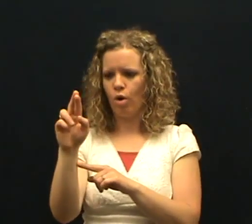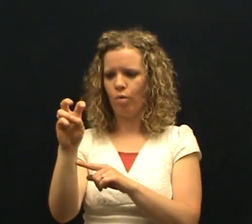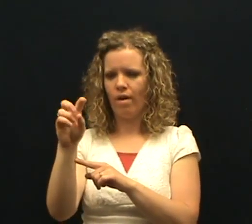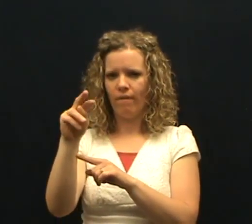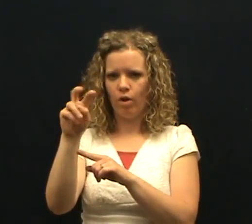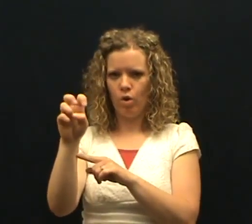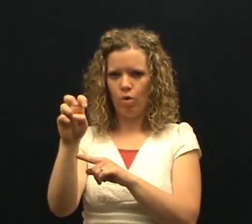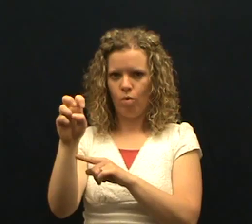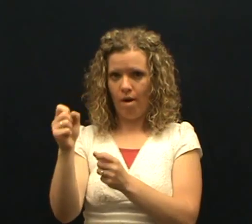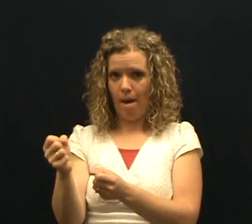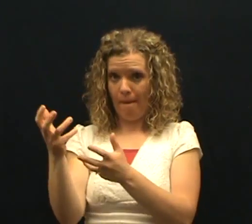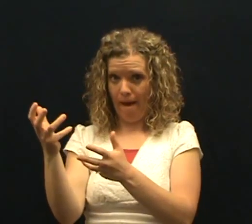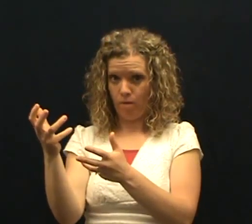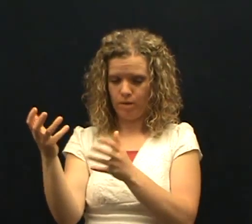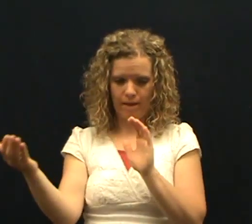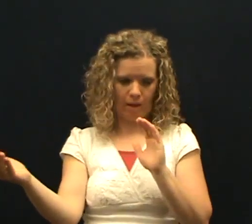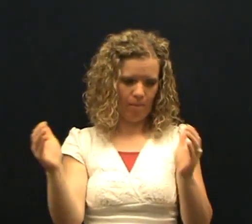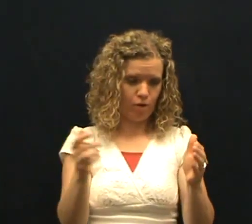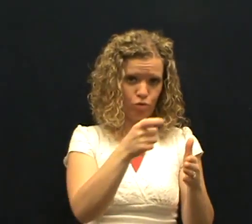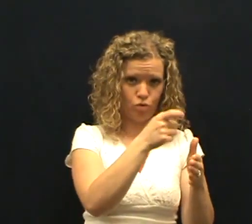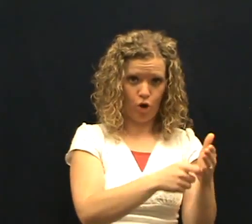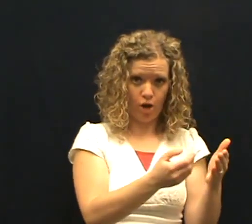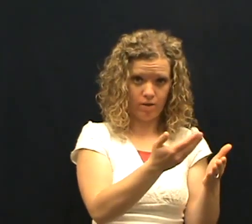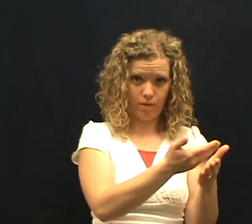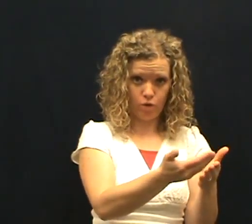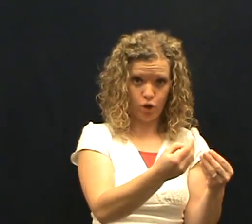the cost of goods sold is what we call gross profit.